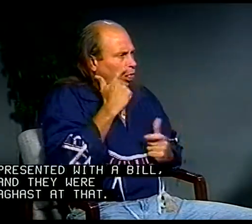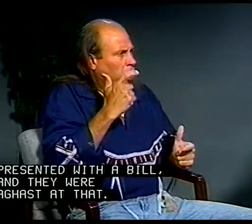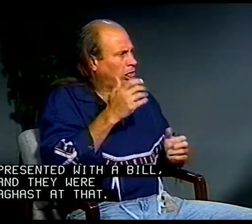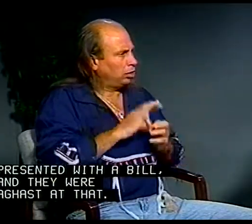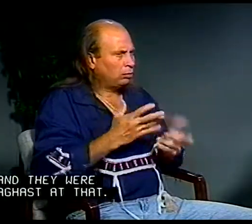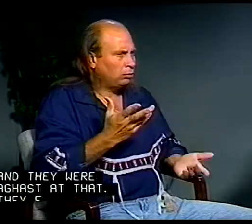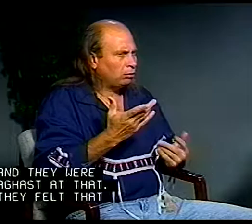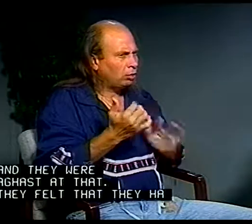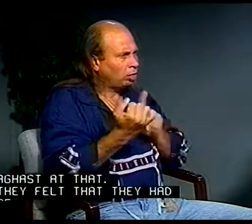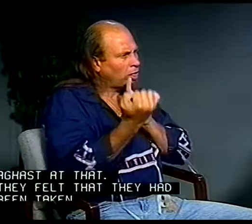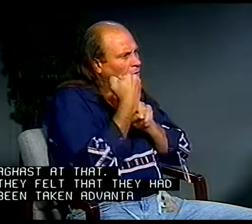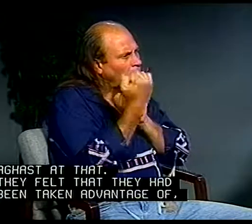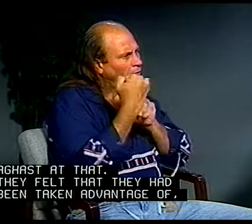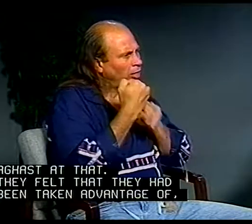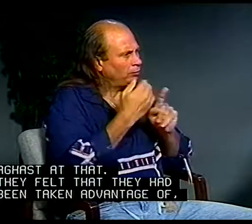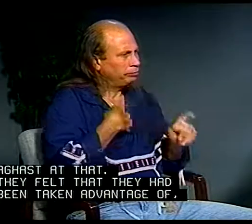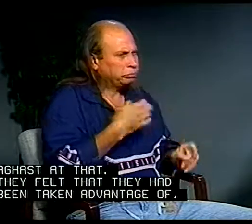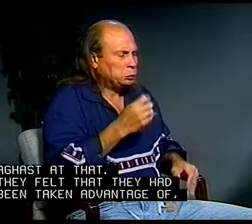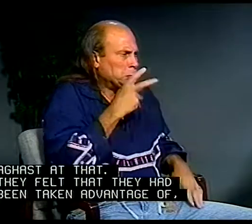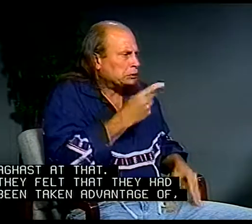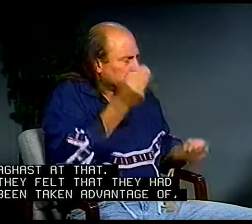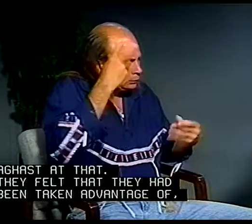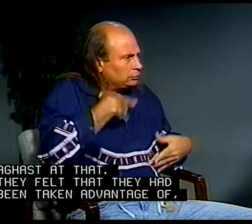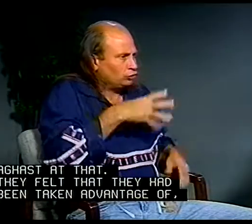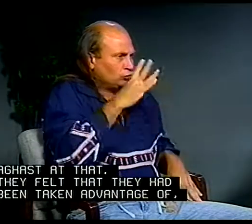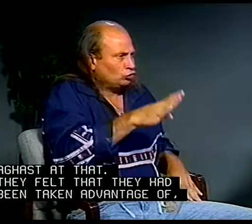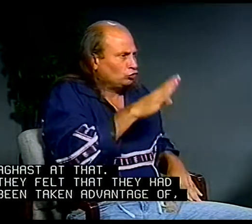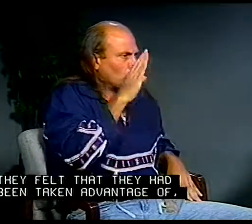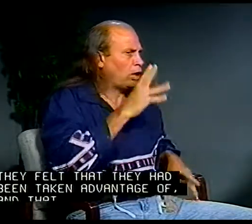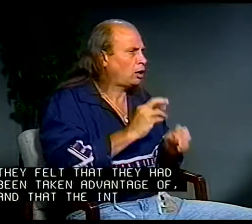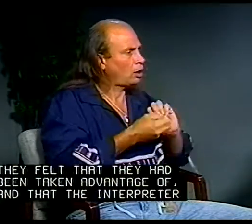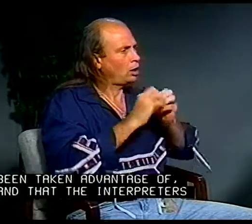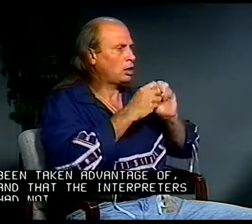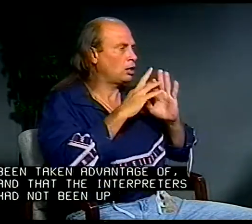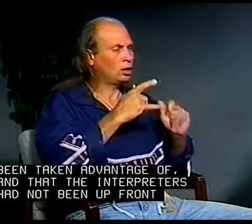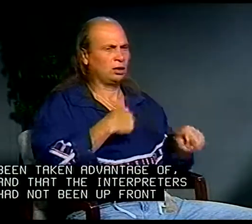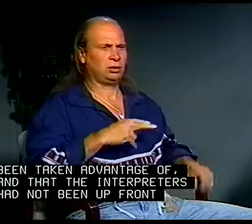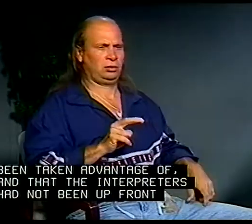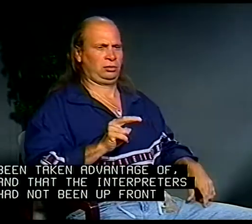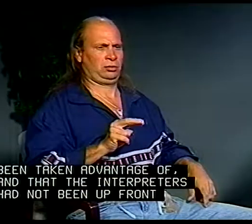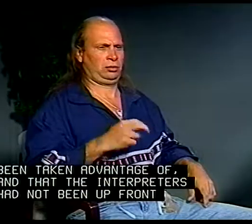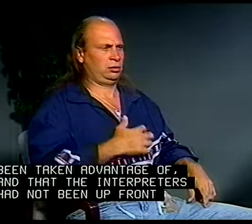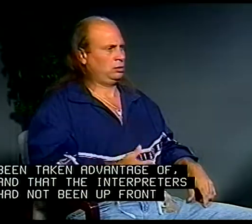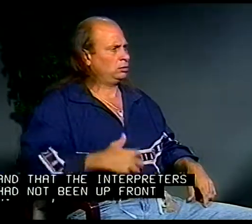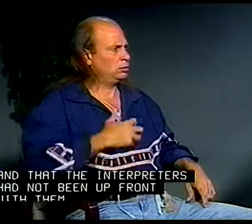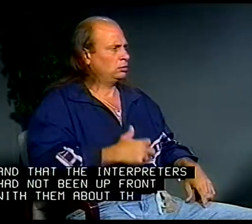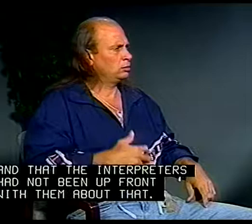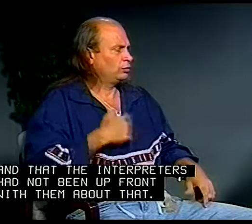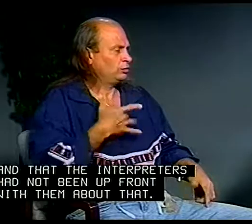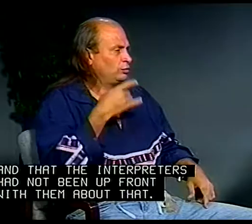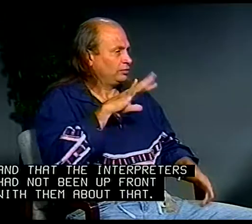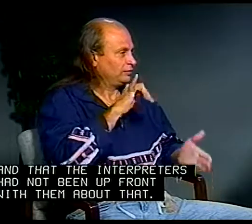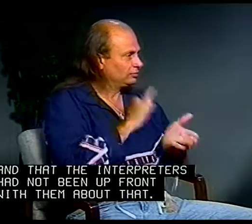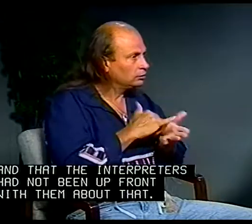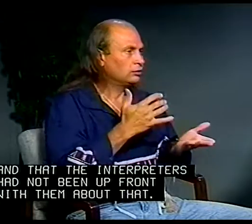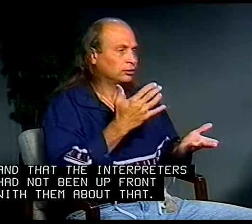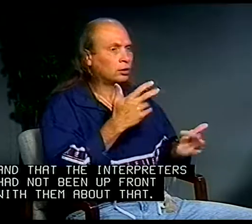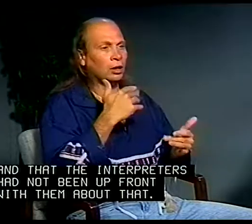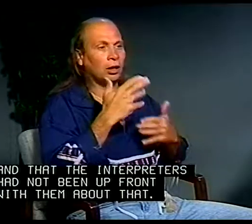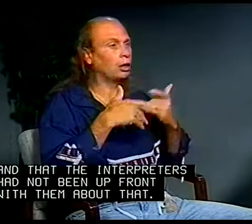And they were aghast at that, felt that they had been taken advantage of and hadn't been, and that the